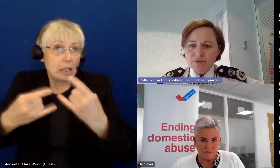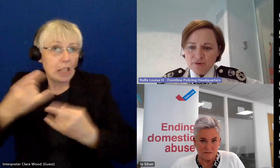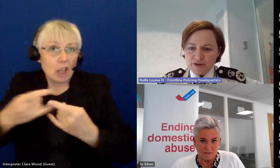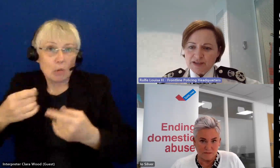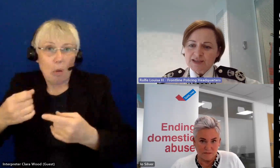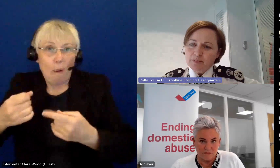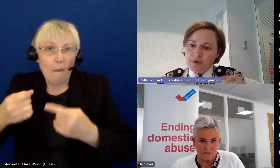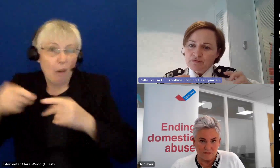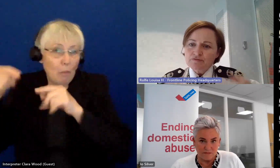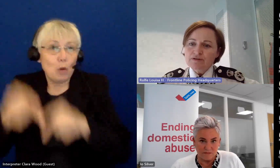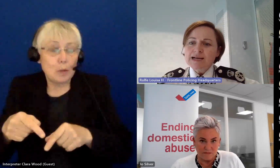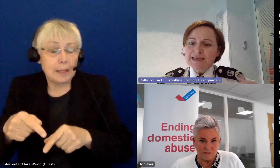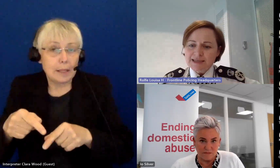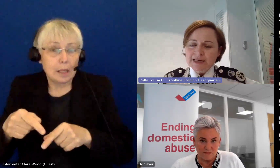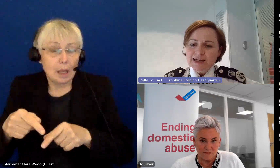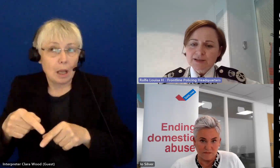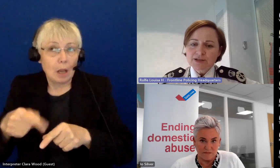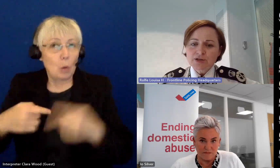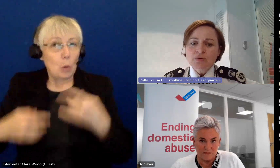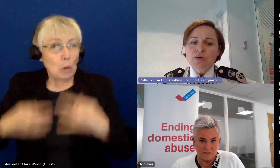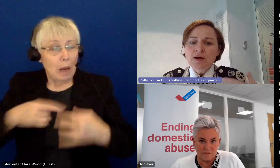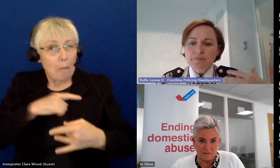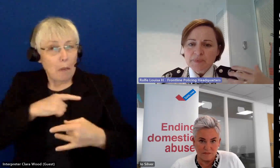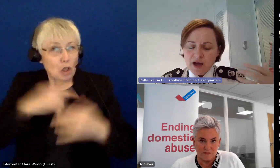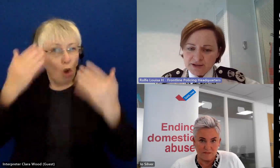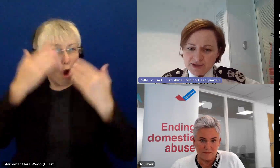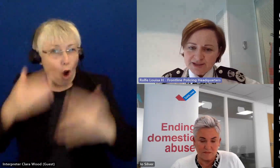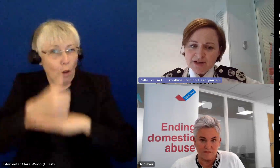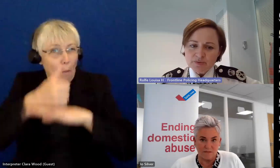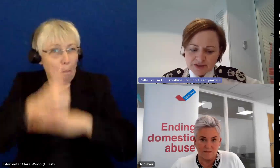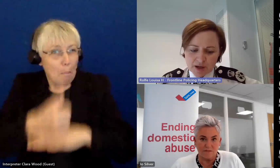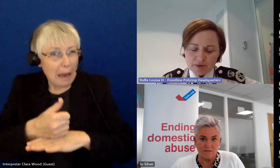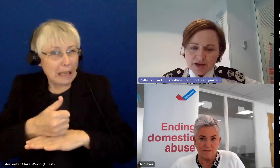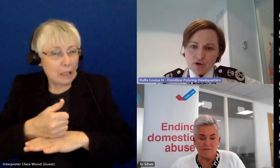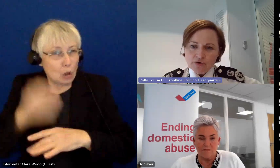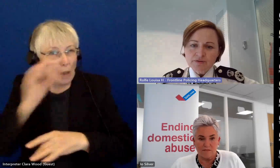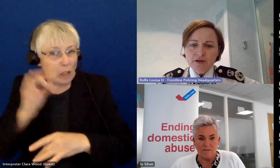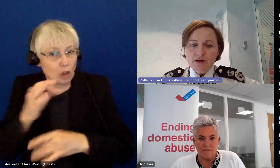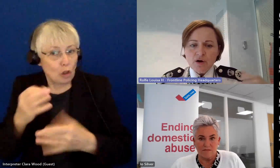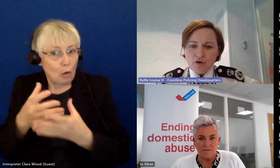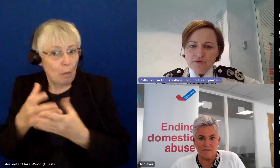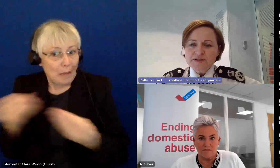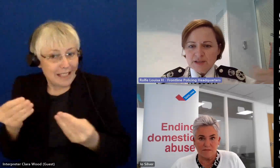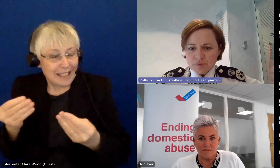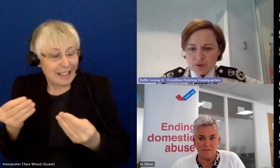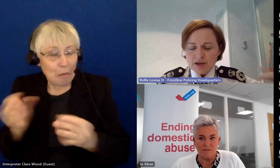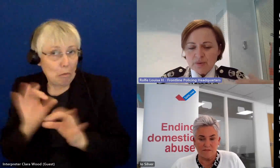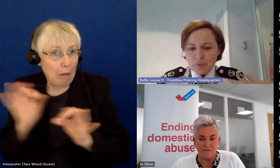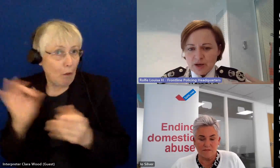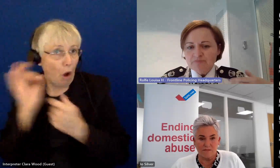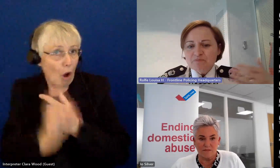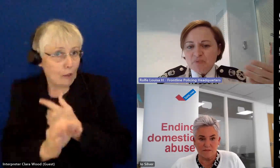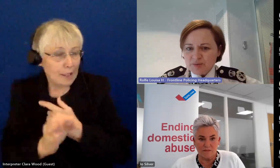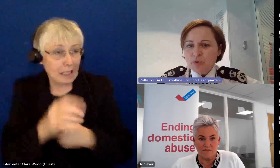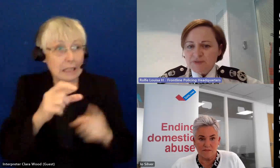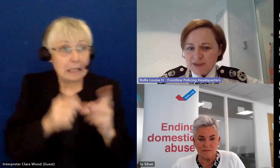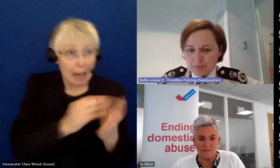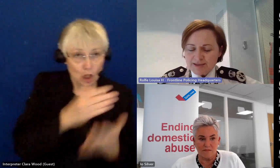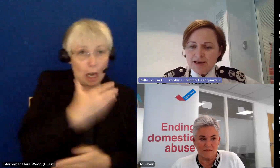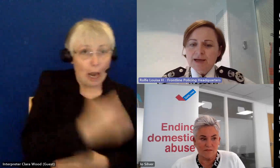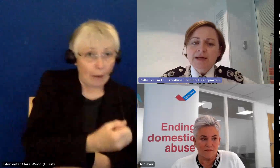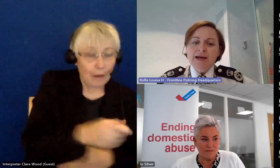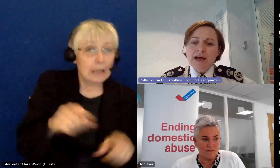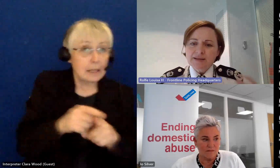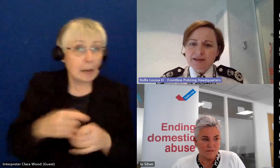confrontational for a victim, but really seeking to understand what's going on, officers were